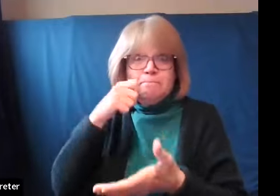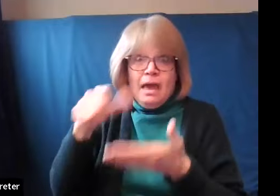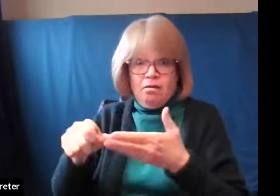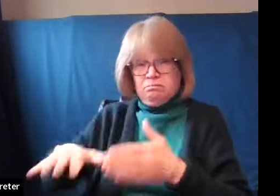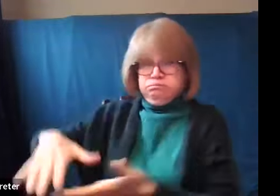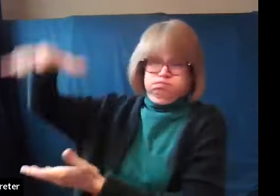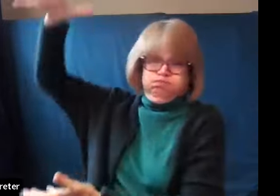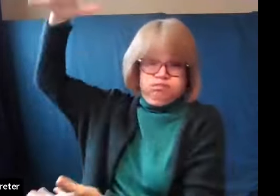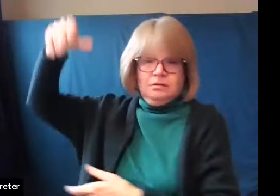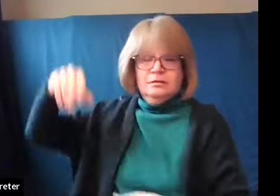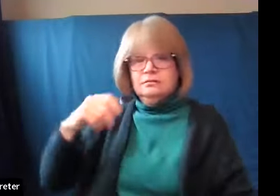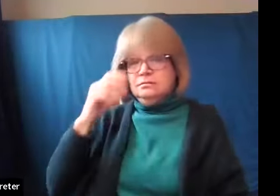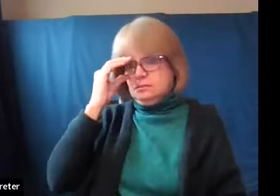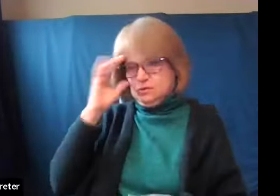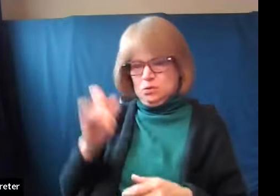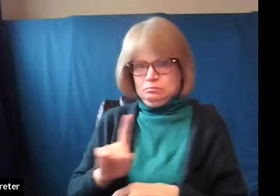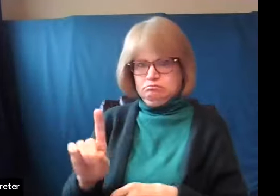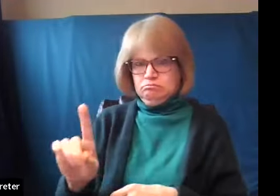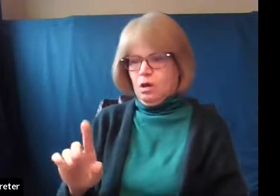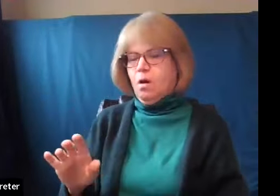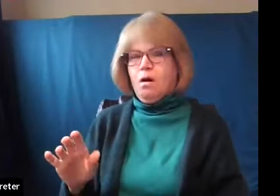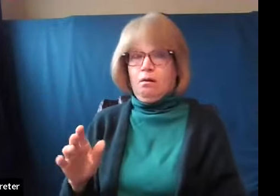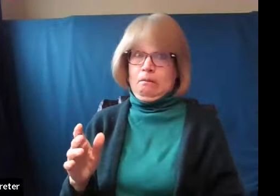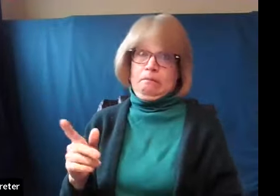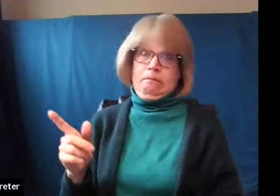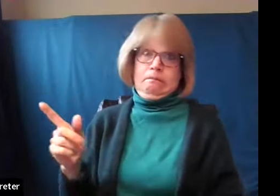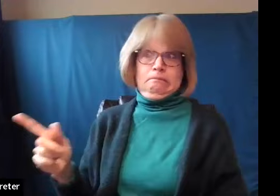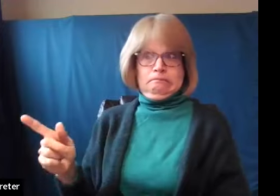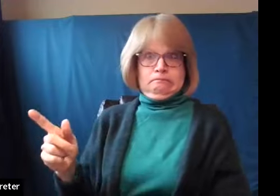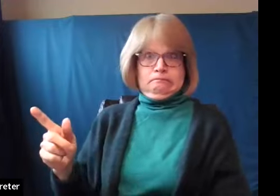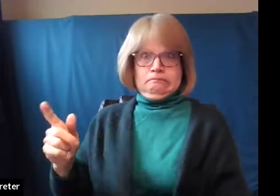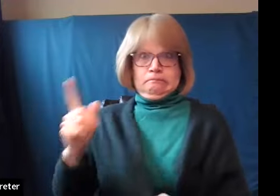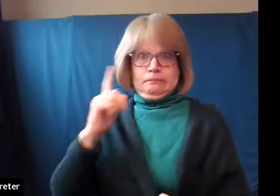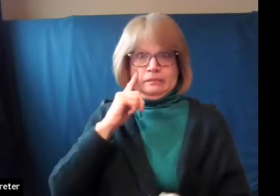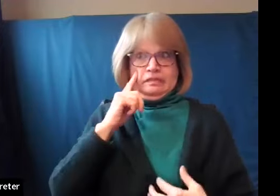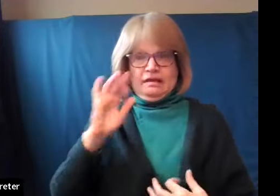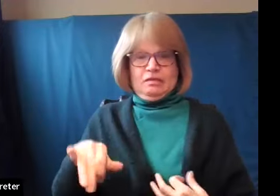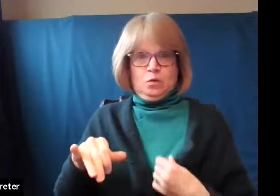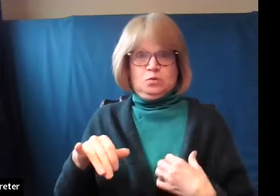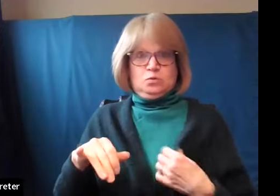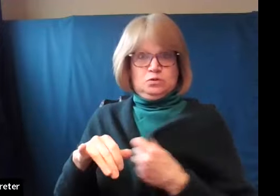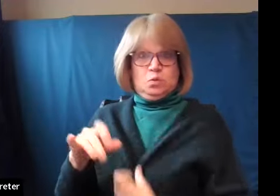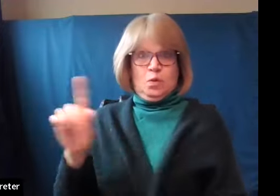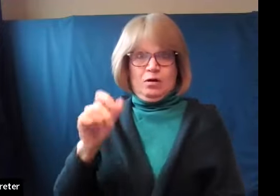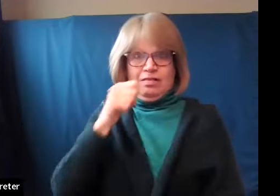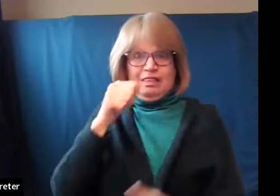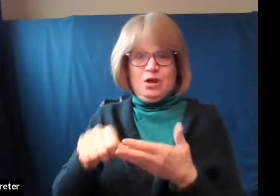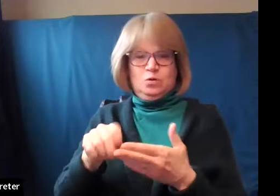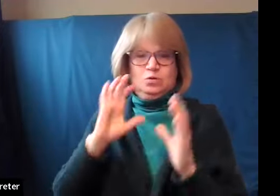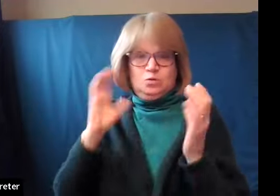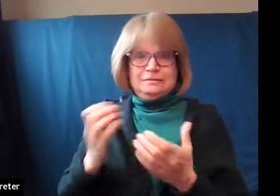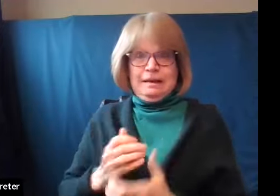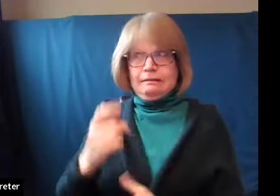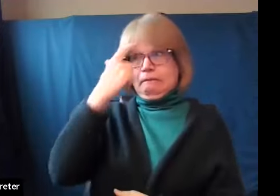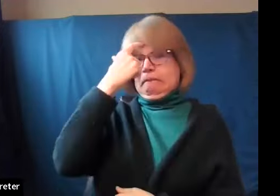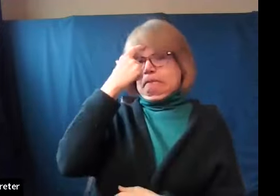mail. "Why, perhaps it's the dead letter office where the North Pole letters to Santa eternally reside," the good reverend chuckled